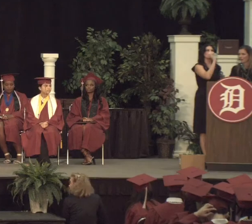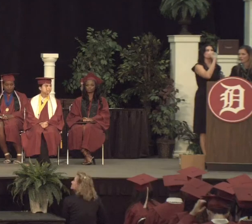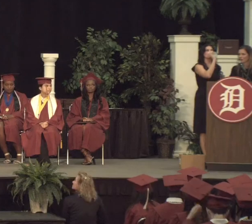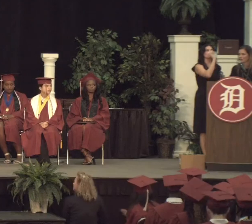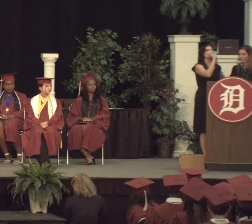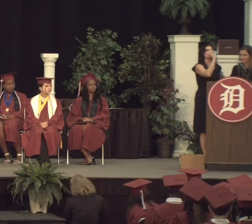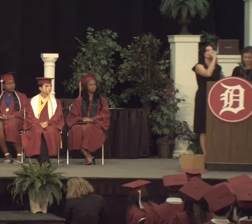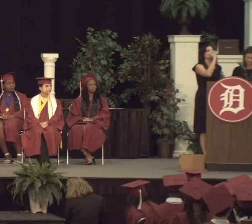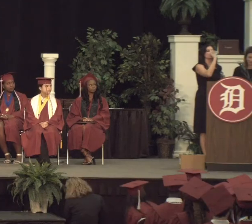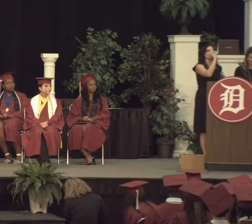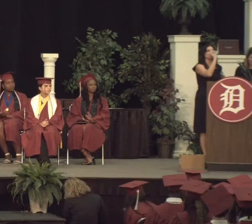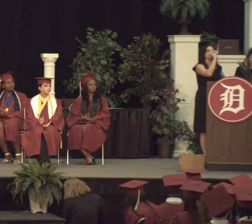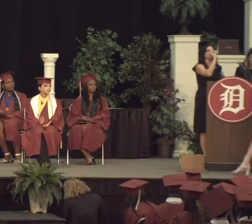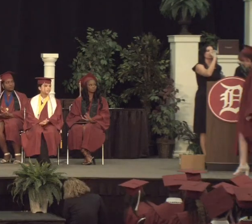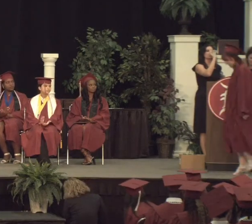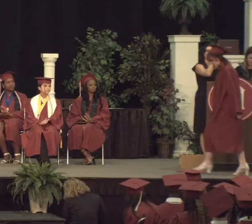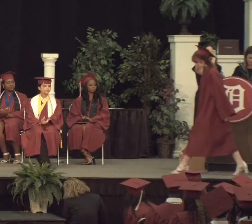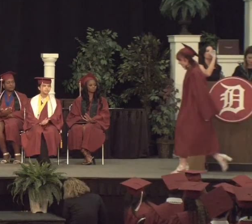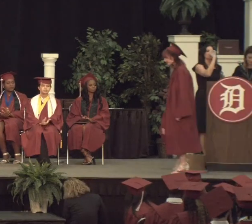Jamie Hartis.